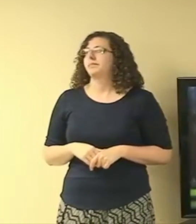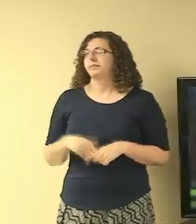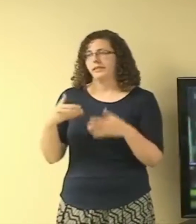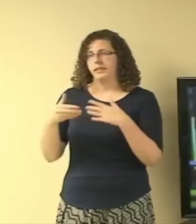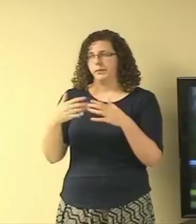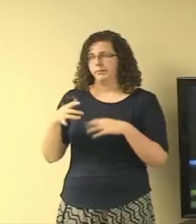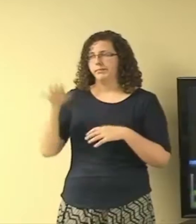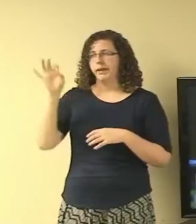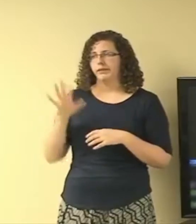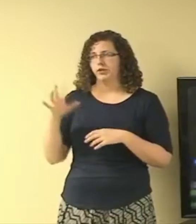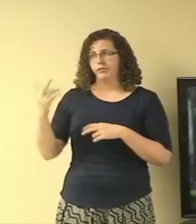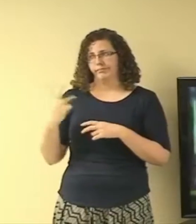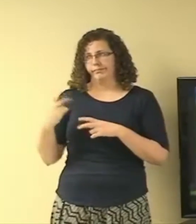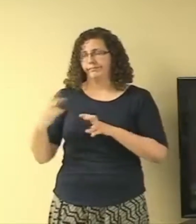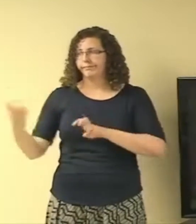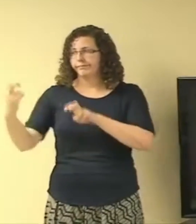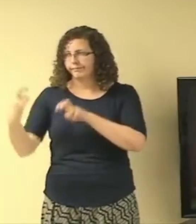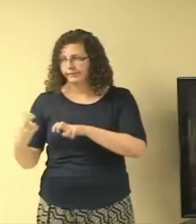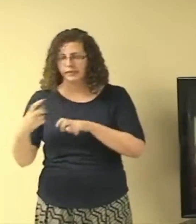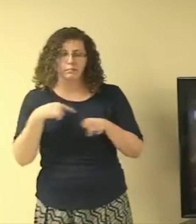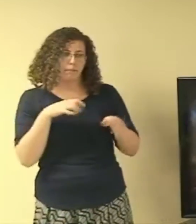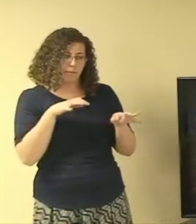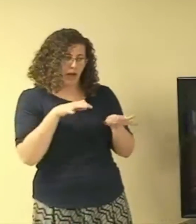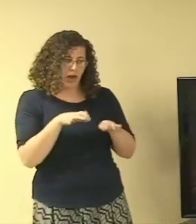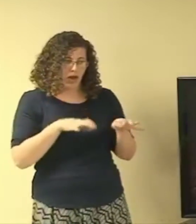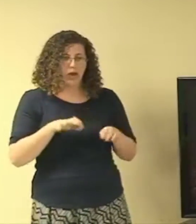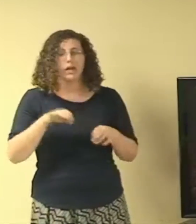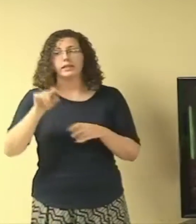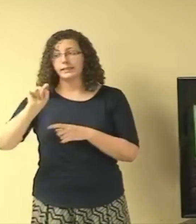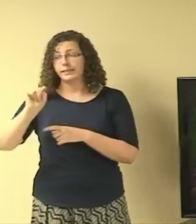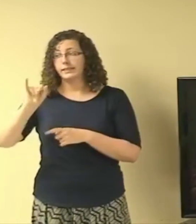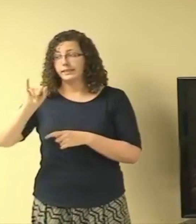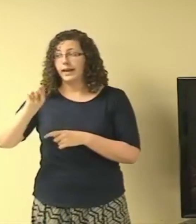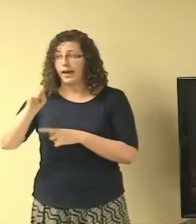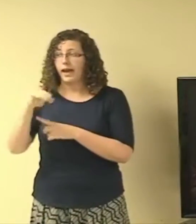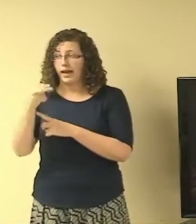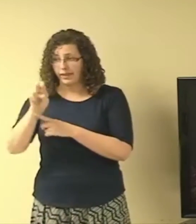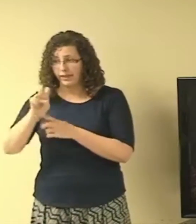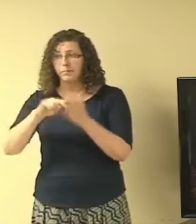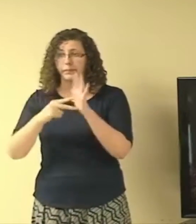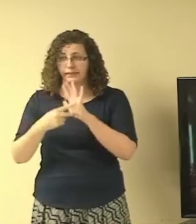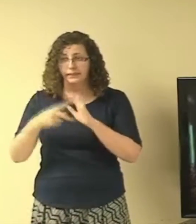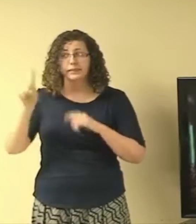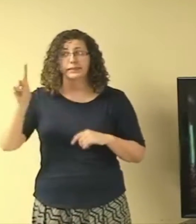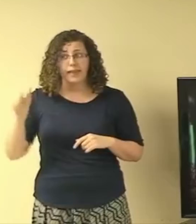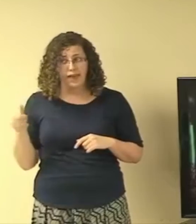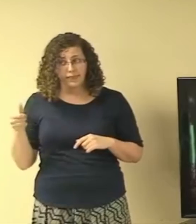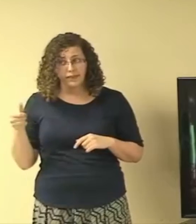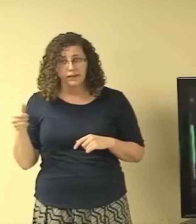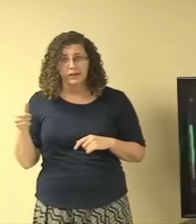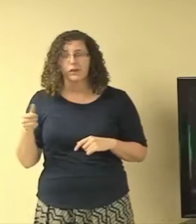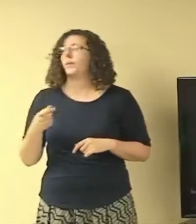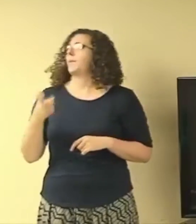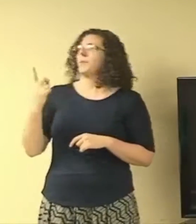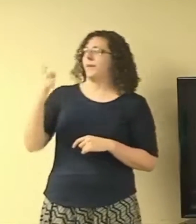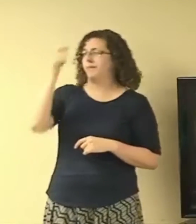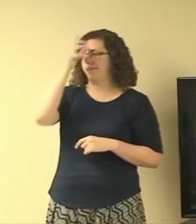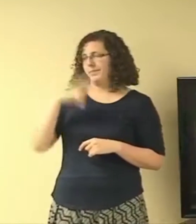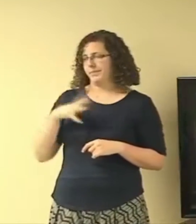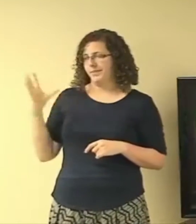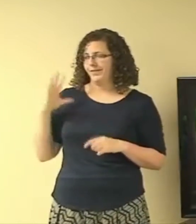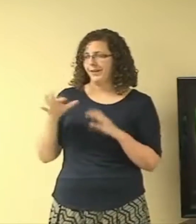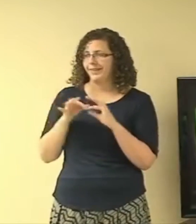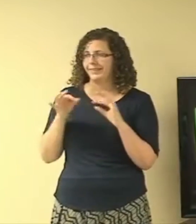He sat down and lovingly walked me through it. He explained to me the word tithe literally in Hebrew means tenth. Because I had one guy said, I tell my people